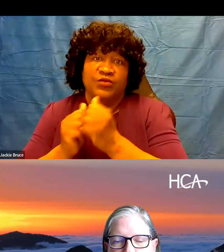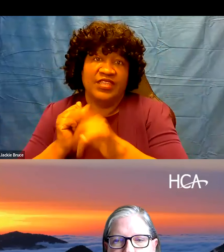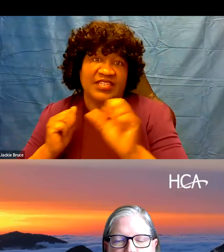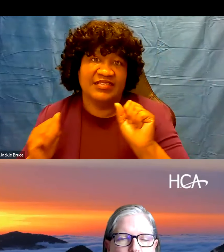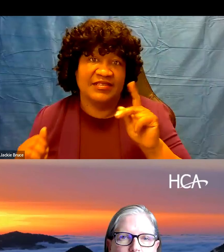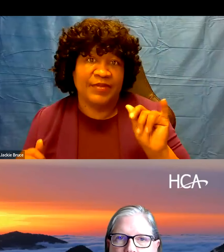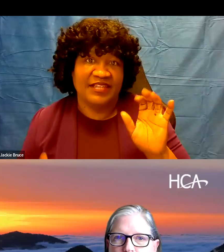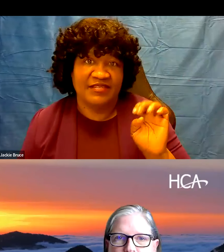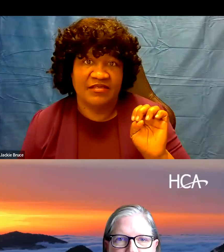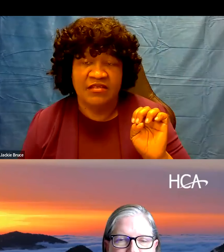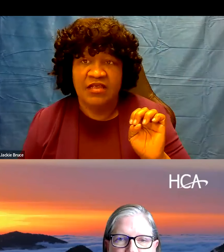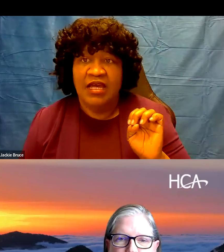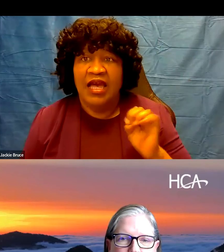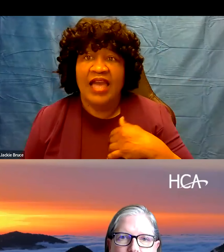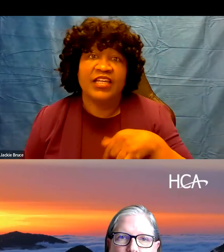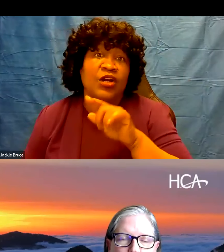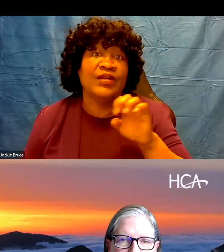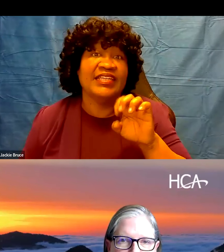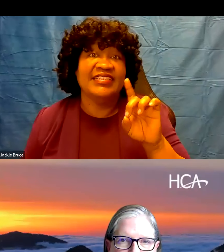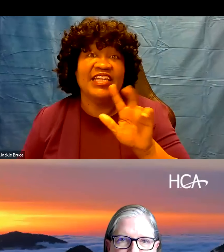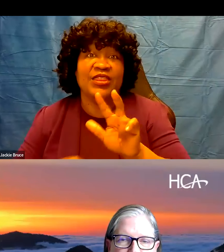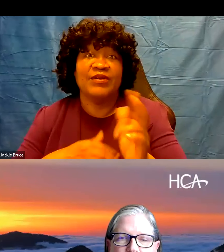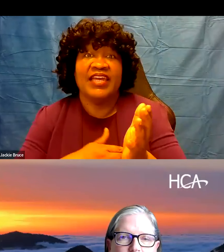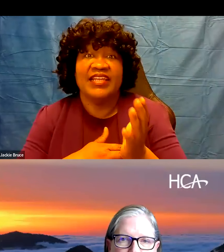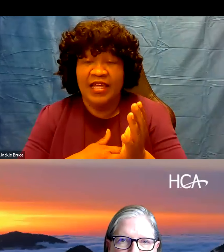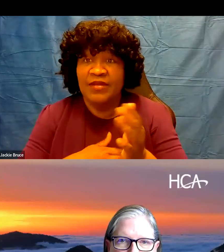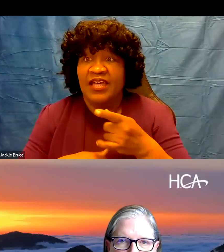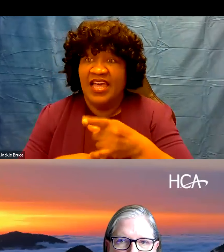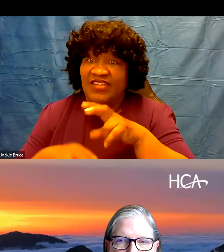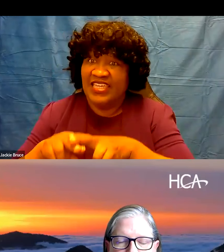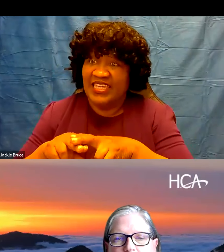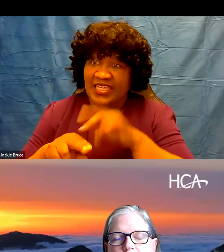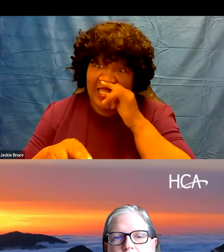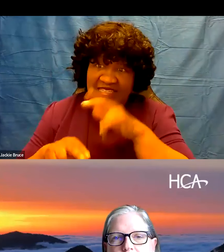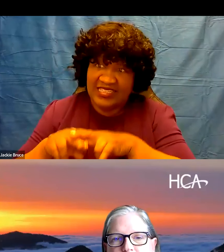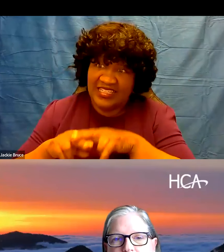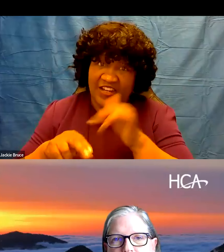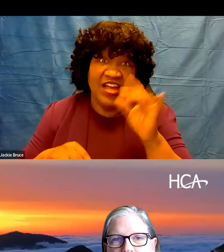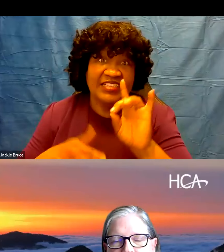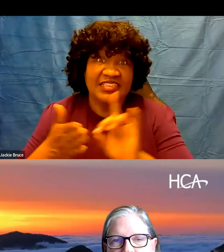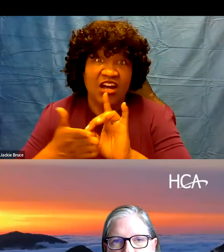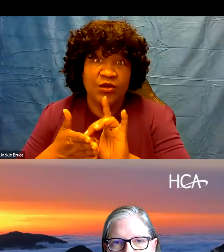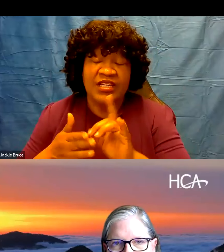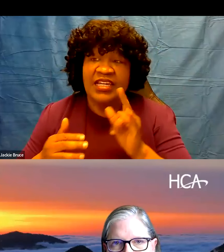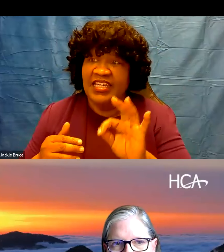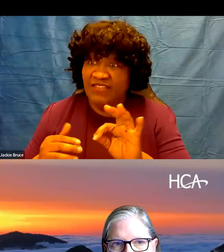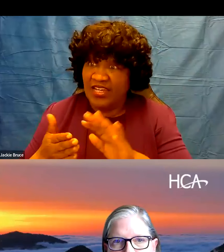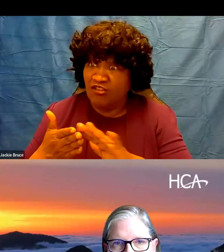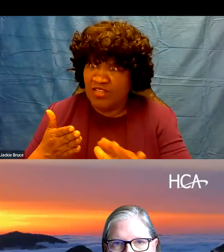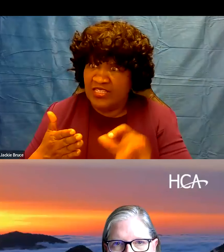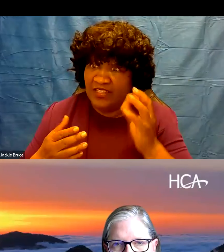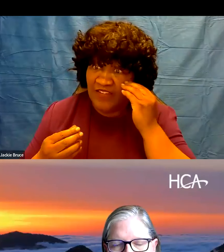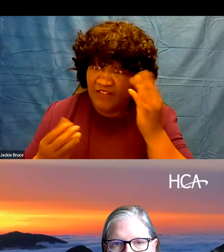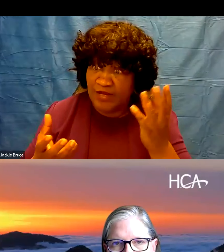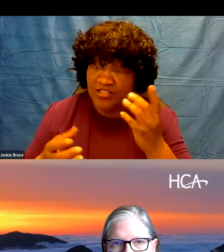can go to the ED at 3 a.m. and open a kid that's been sitting there for 18 hours. And if I get a release of information for